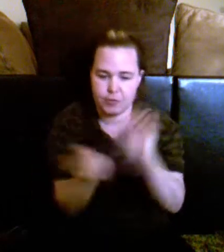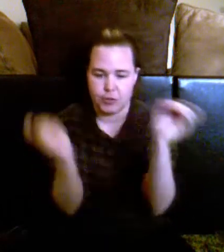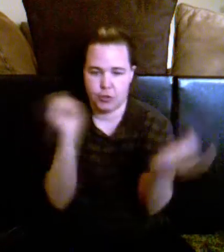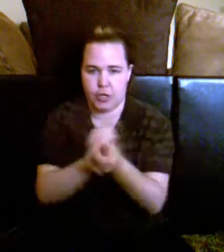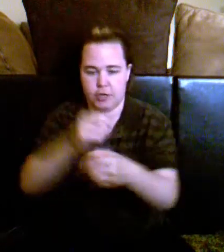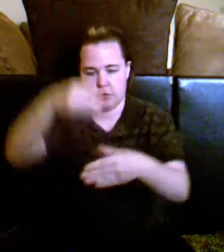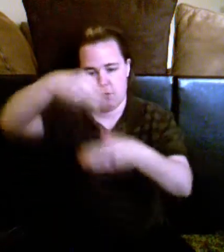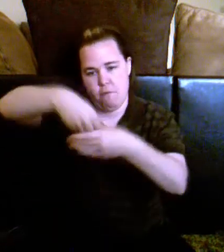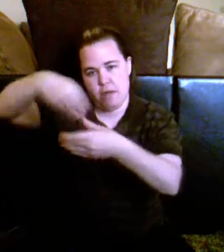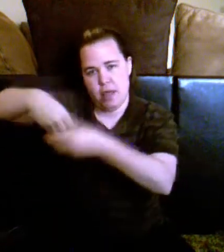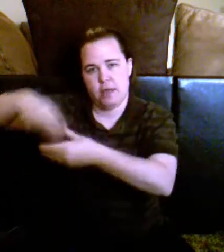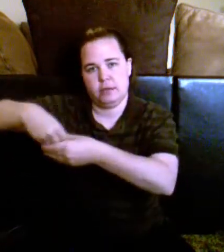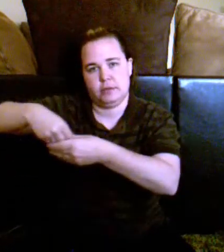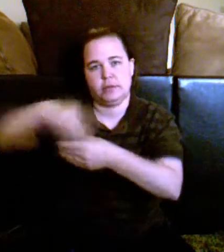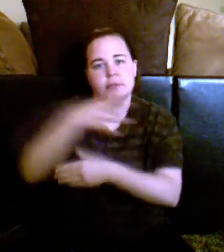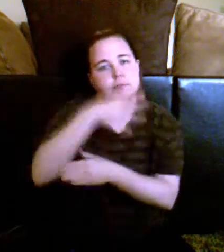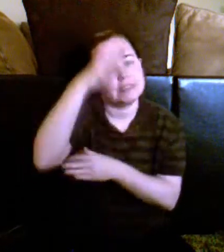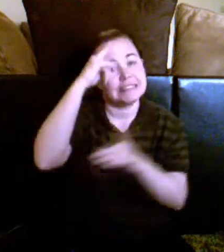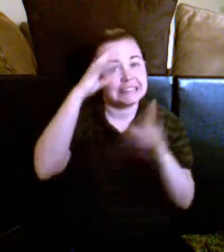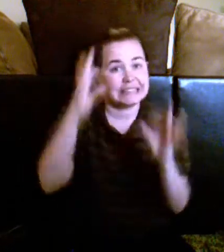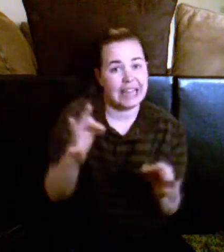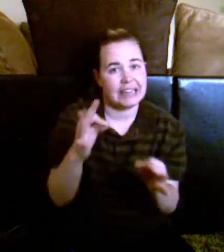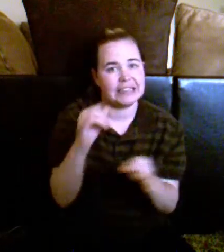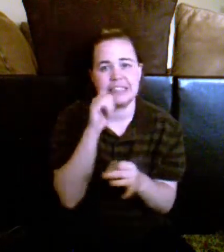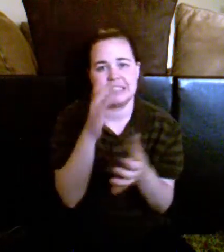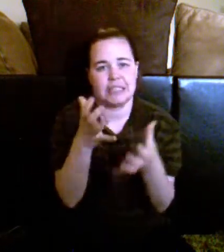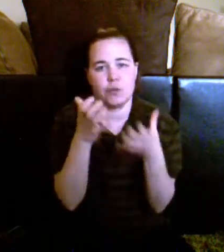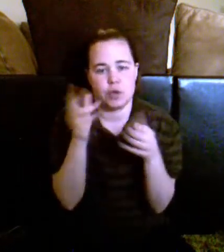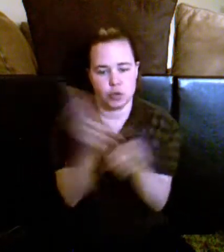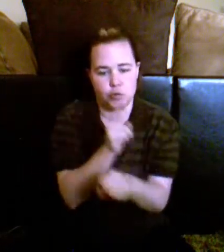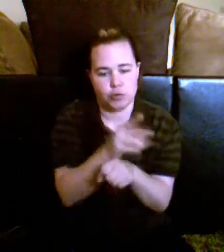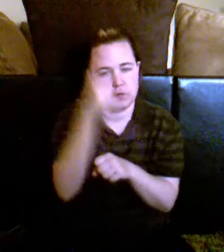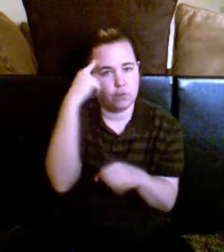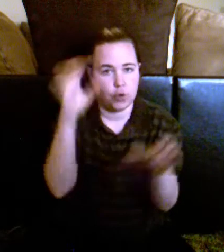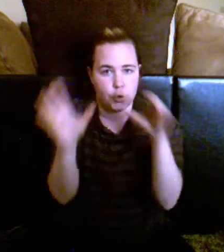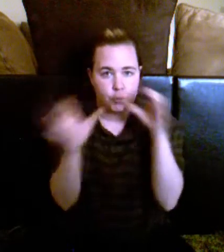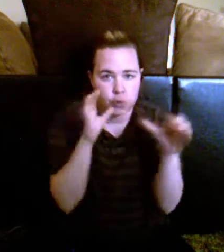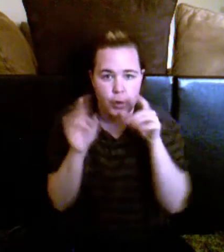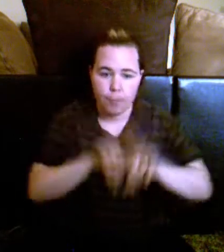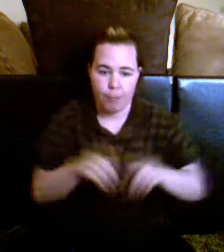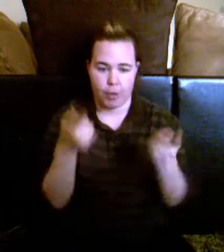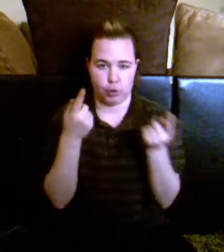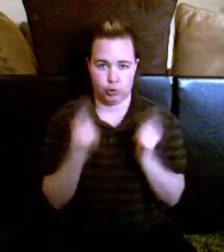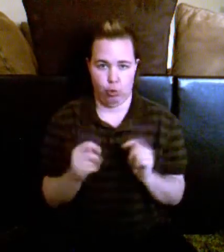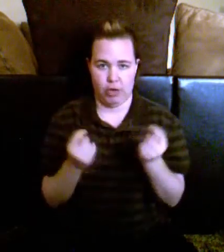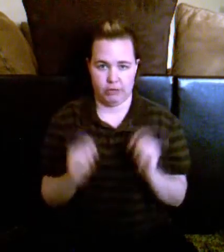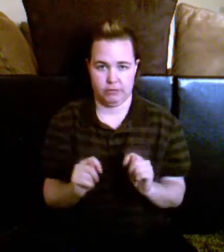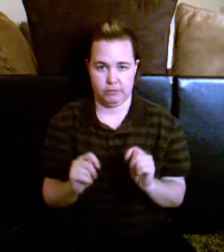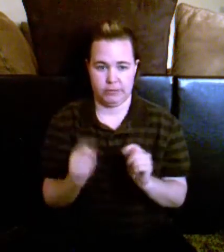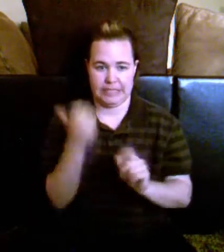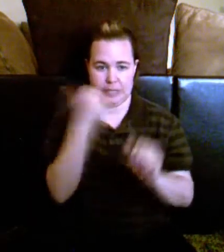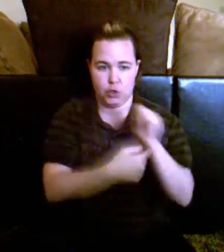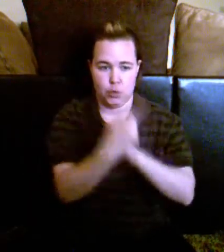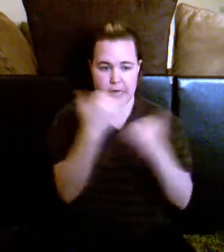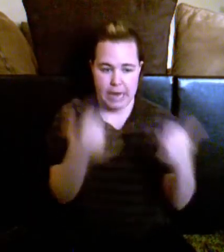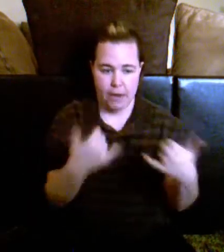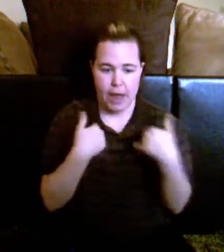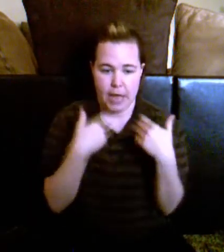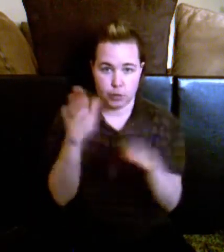overlays. The parents have decided that they did not want to use them for his communication, but as toys. Each device now has music programmed